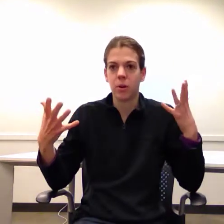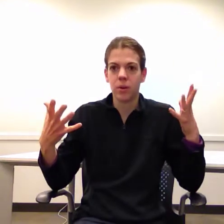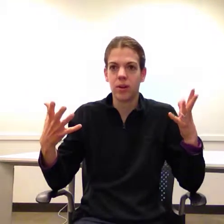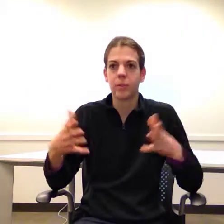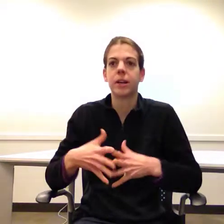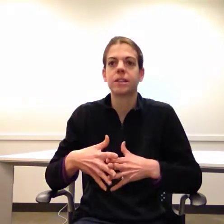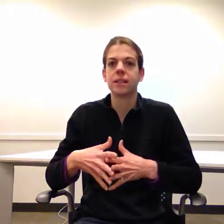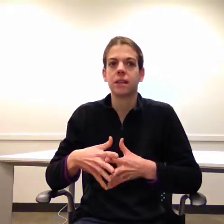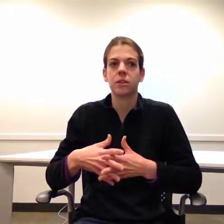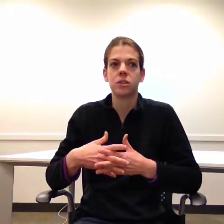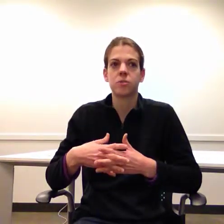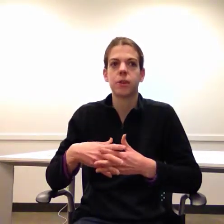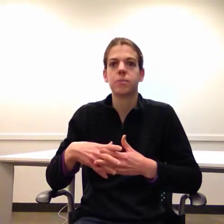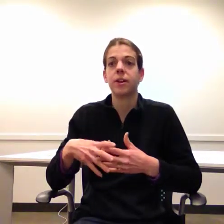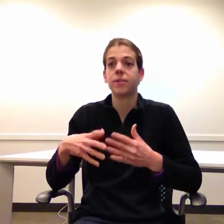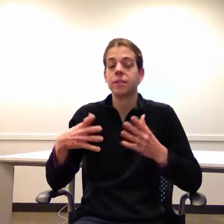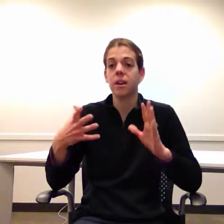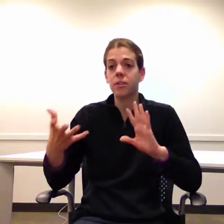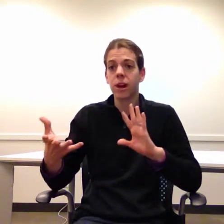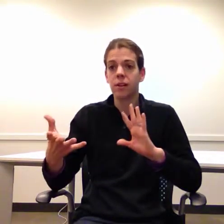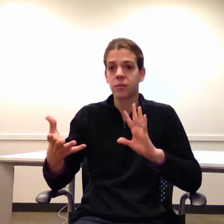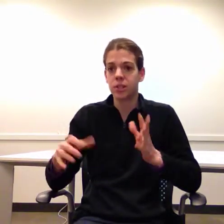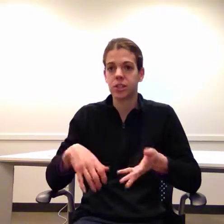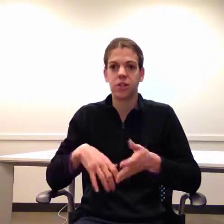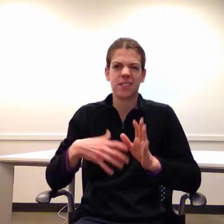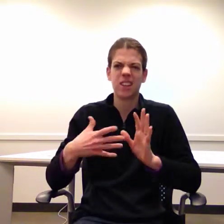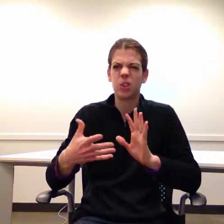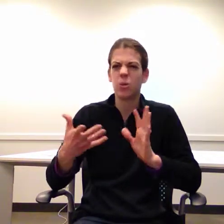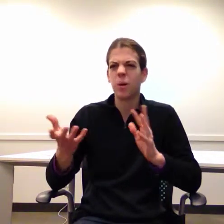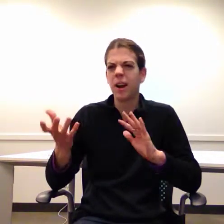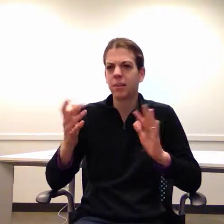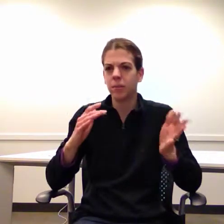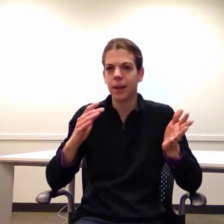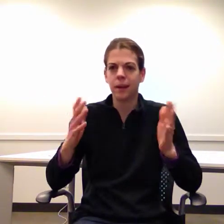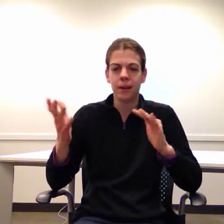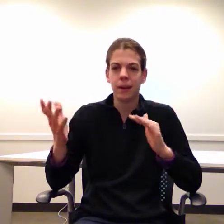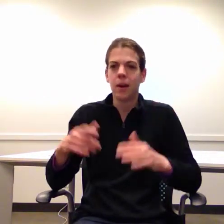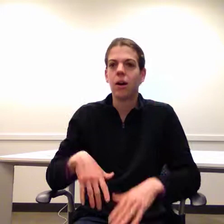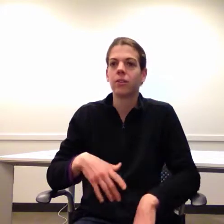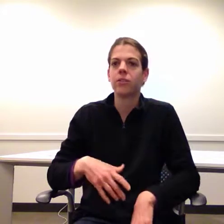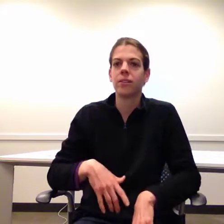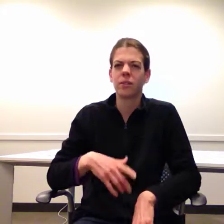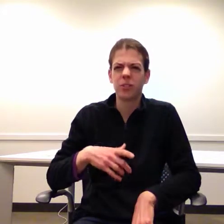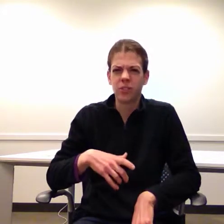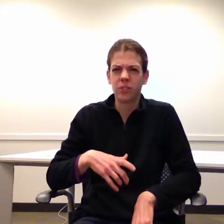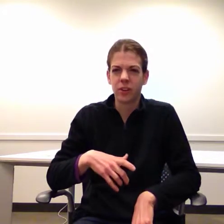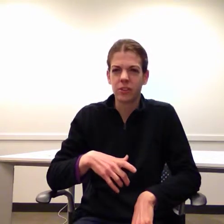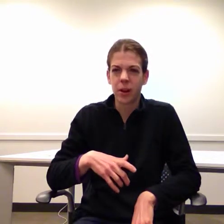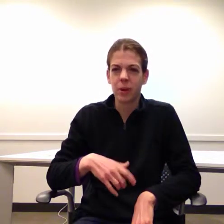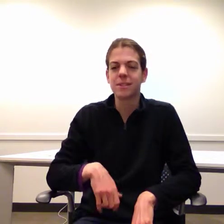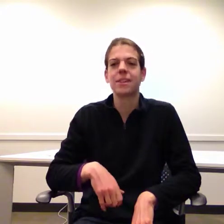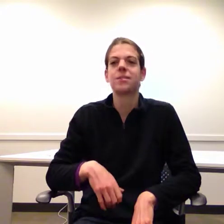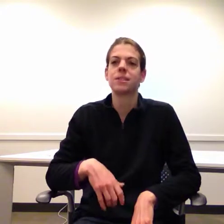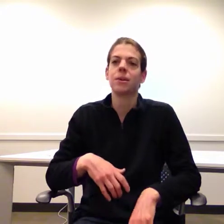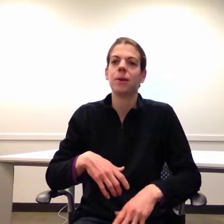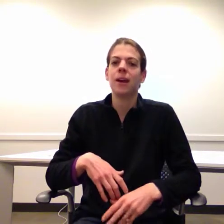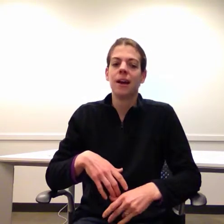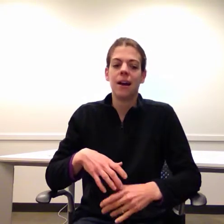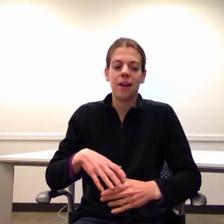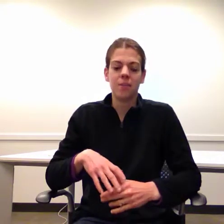component of American Sign Language as well. But if it's another kind of question, you're asking who, what, when, all those kinds of questions, you scrunch your eyebrows down. So